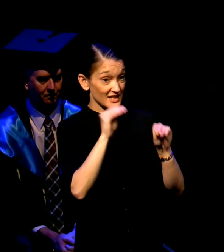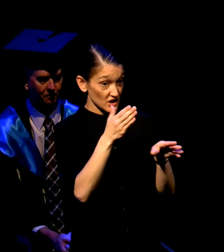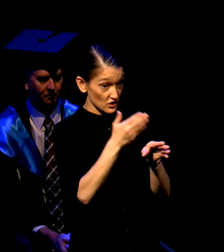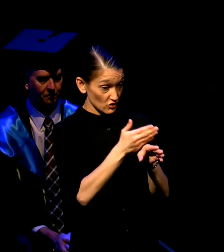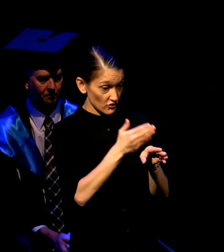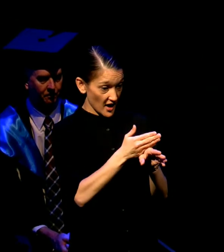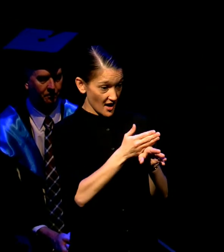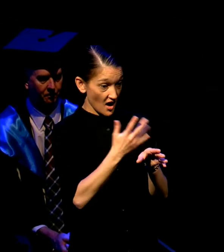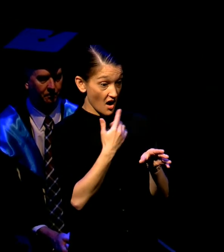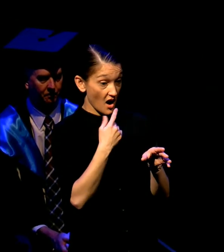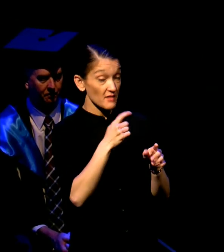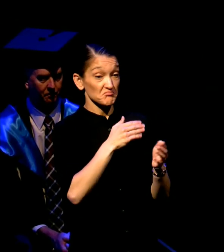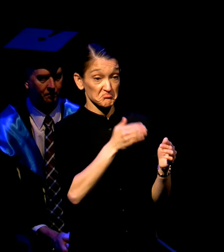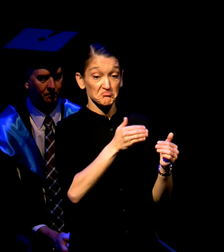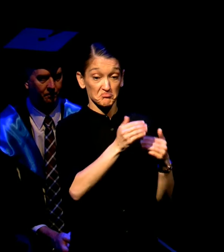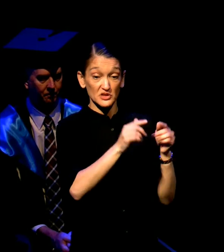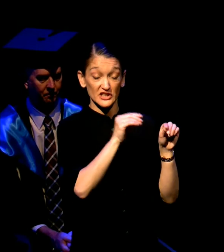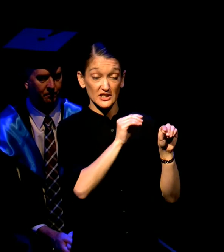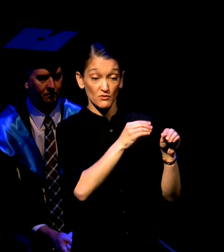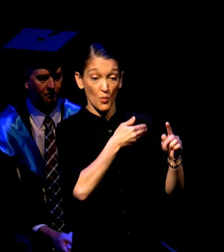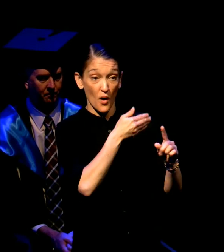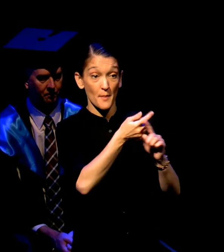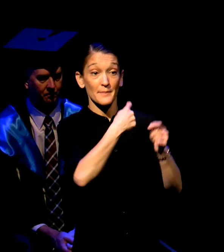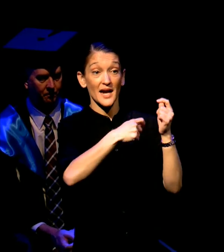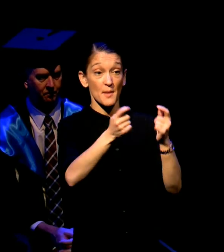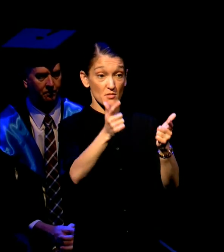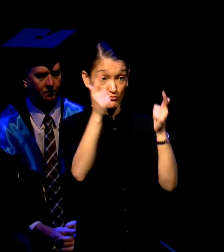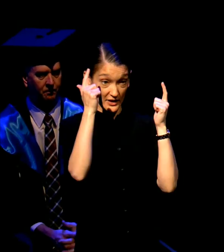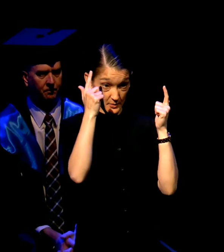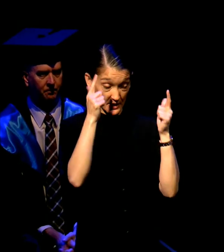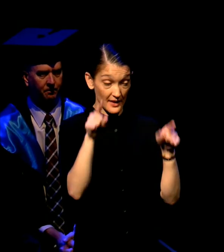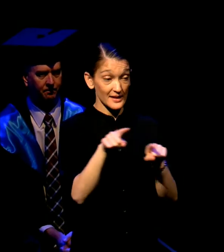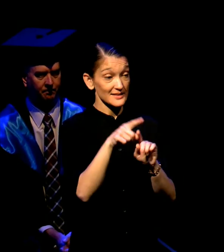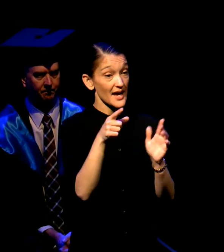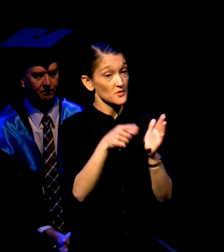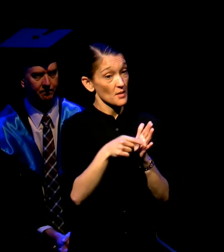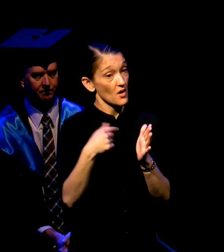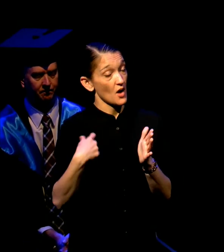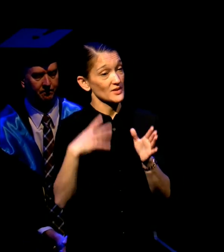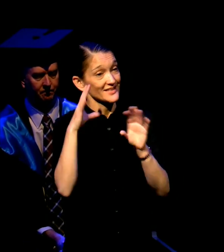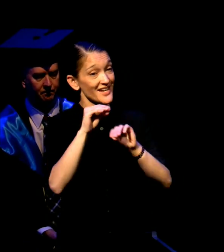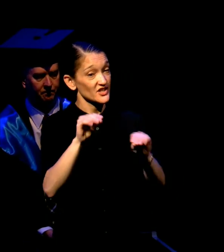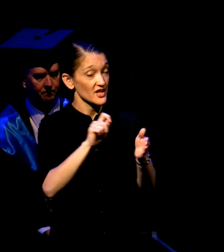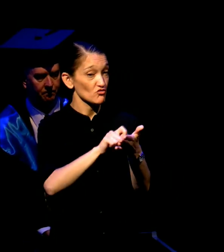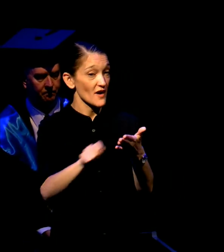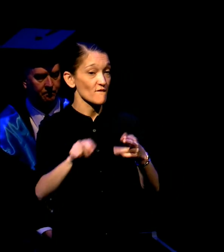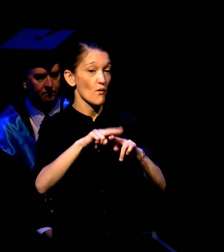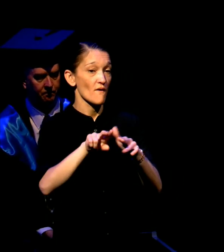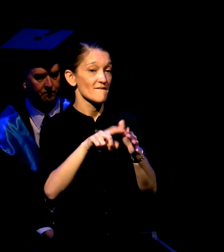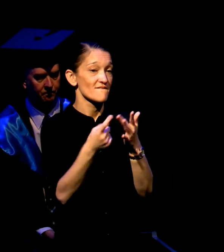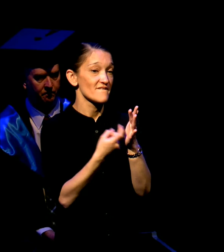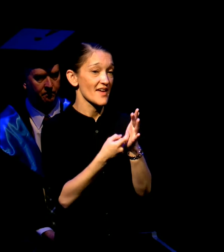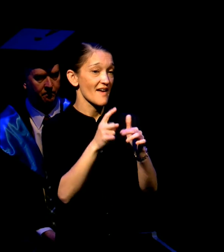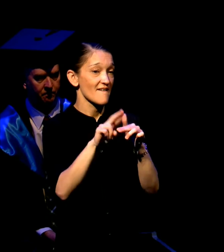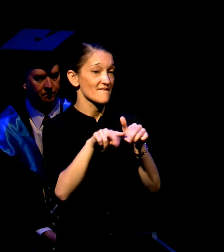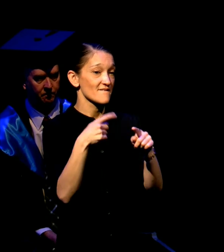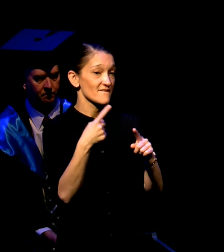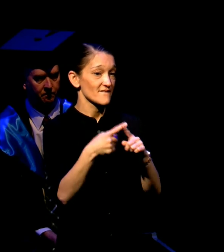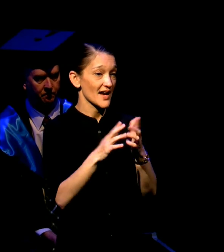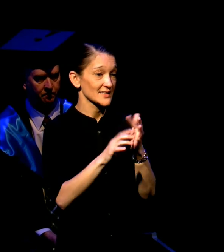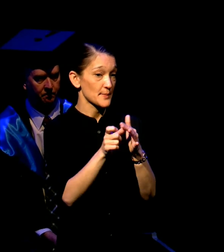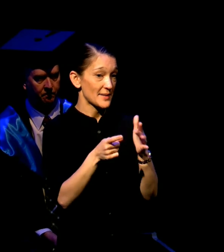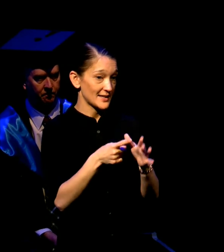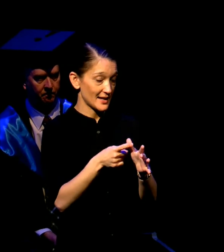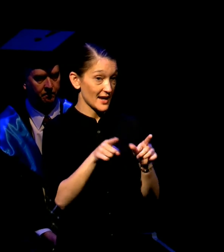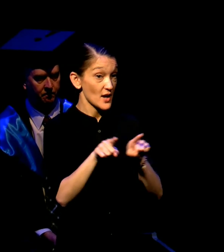stint as a school principal, as well as a side hustle, writing as an education writer for Fairfax Media, and a 10-year stint as a lecturer